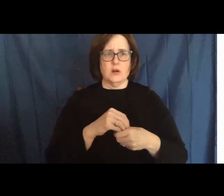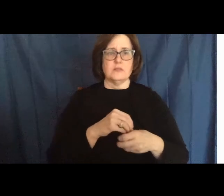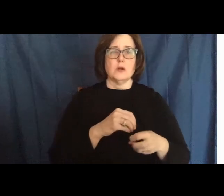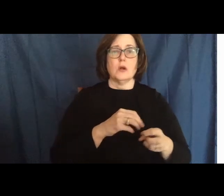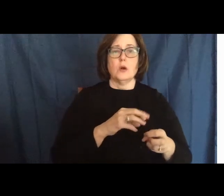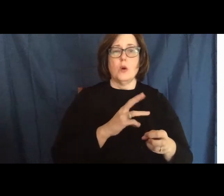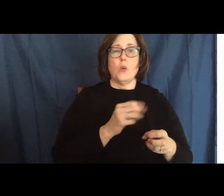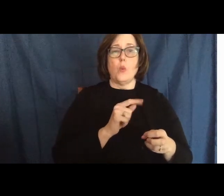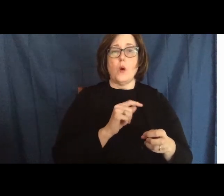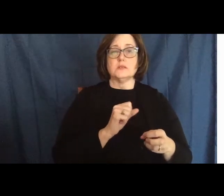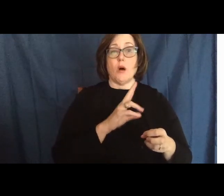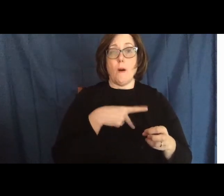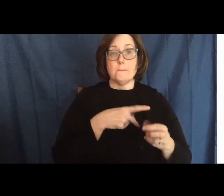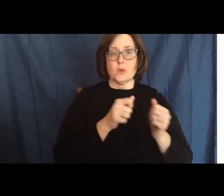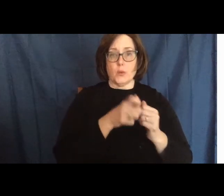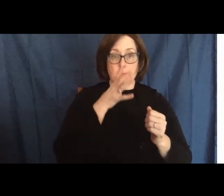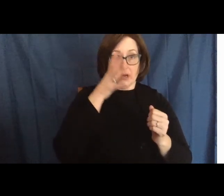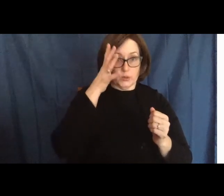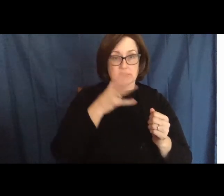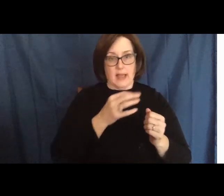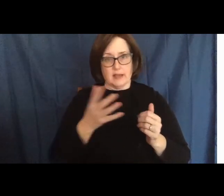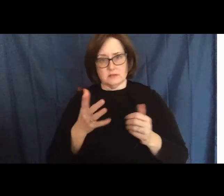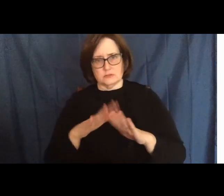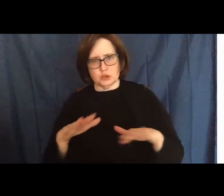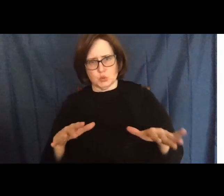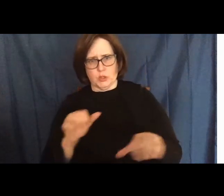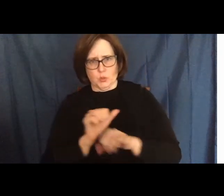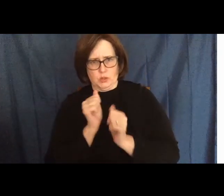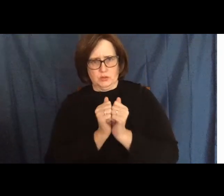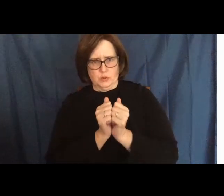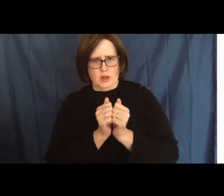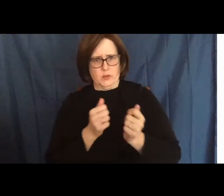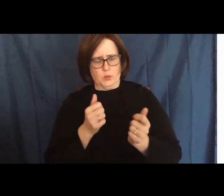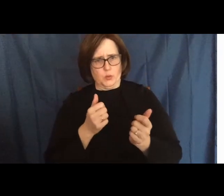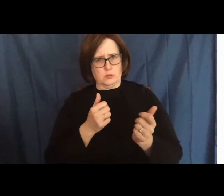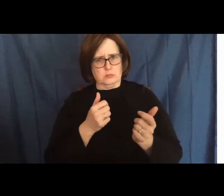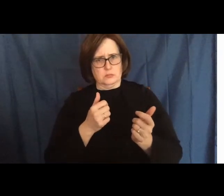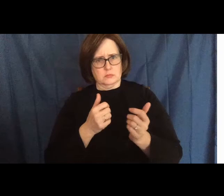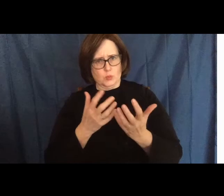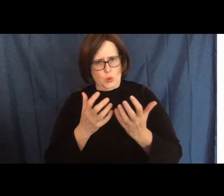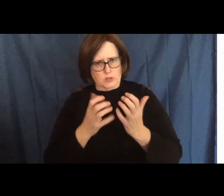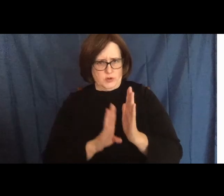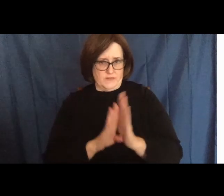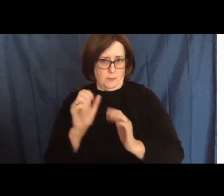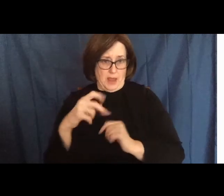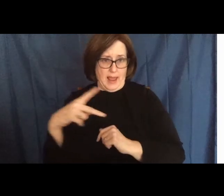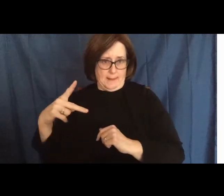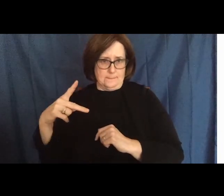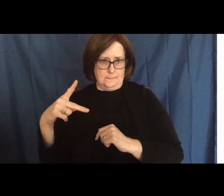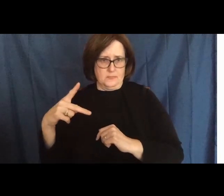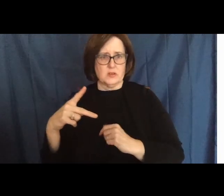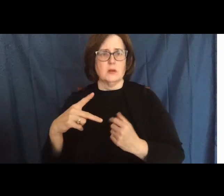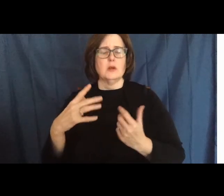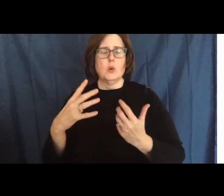the Stay-at-Home Family Challenge, we would love it to have it in an app format developed. In order to engage